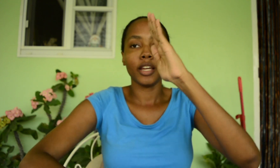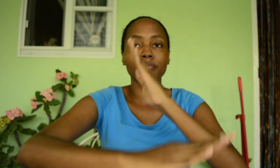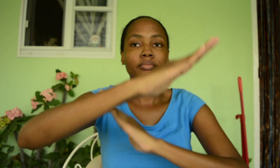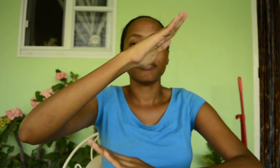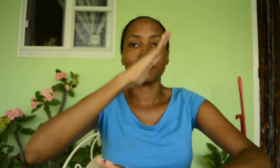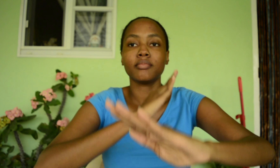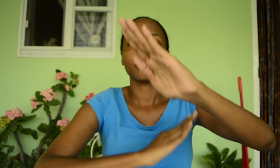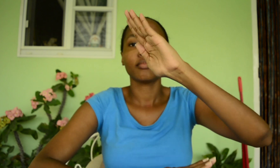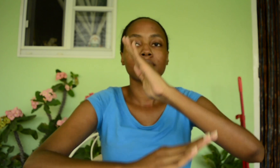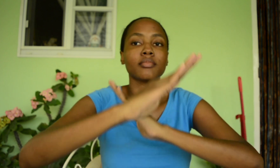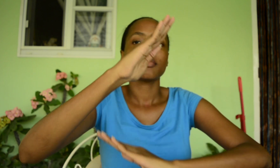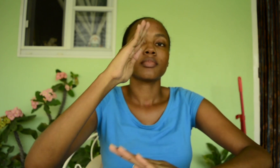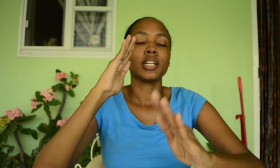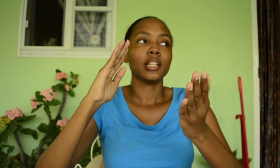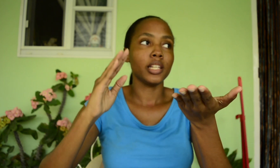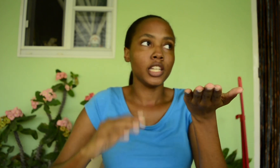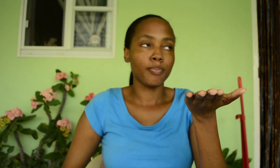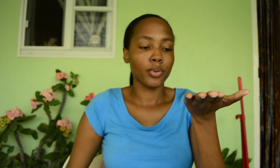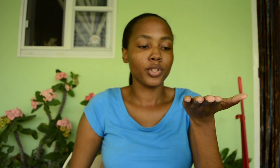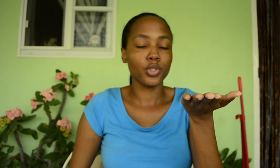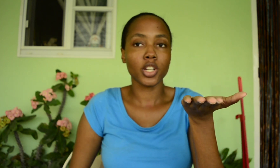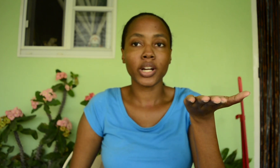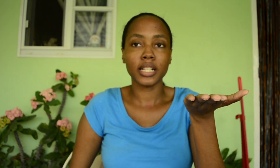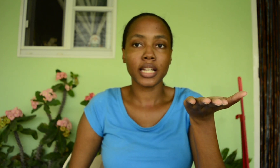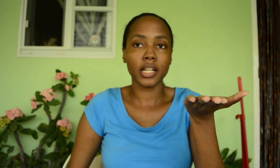Lame, leap, use your right hand.